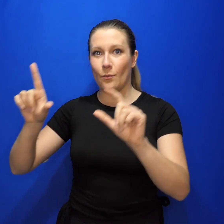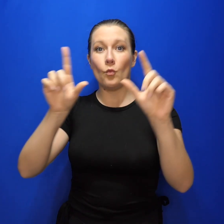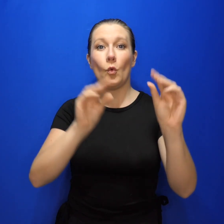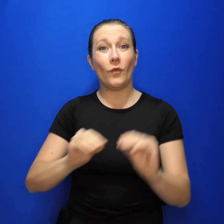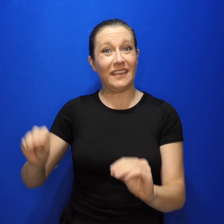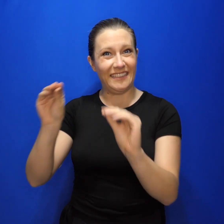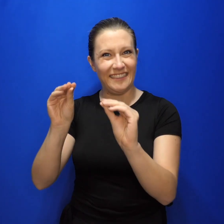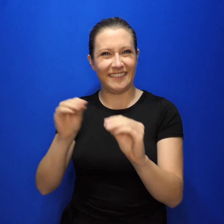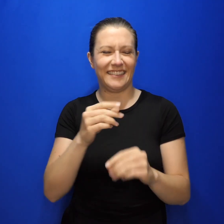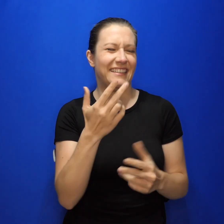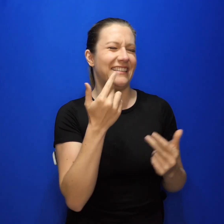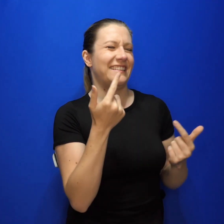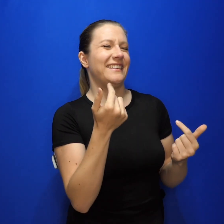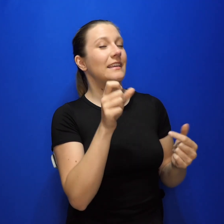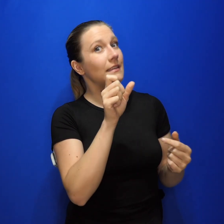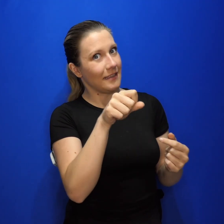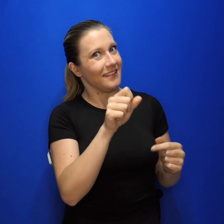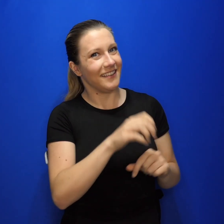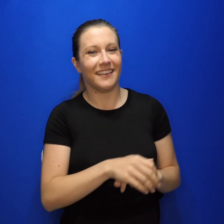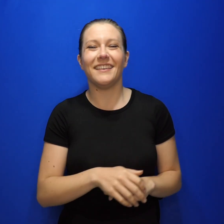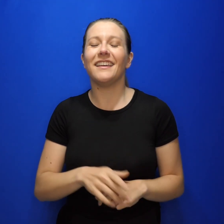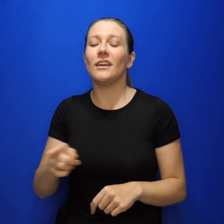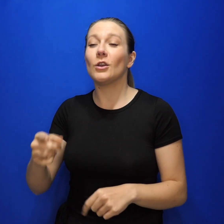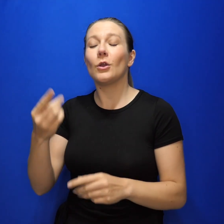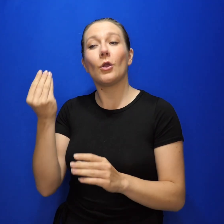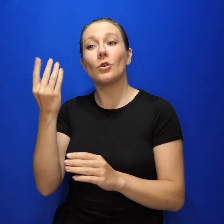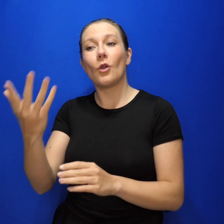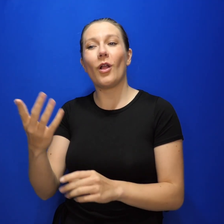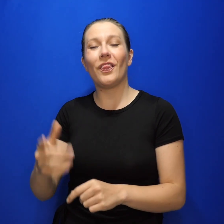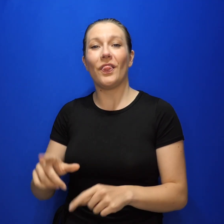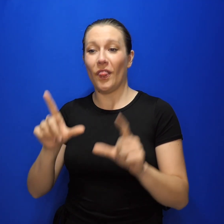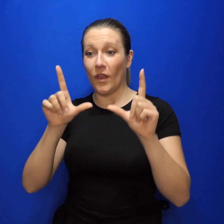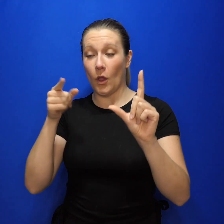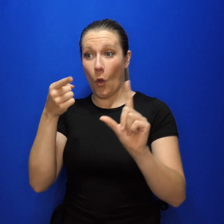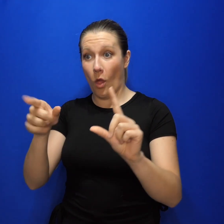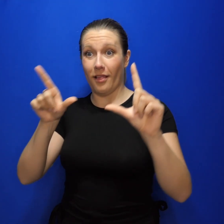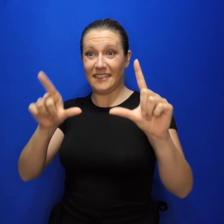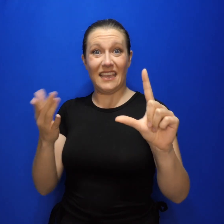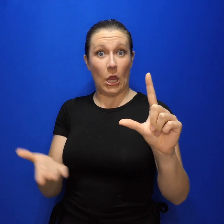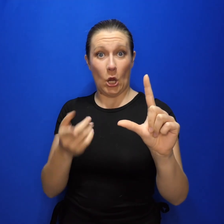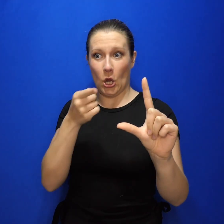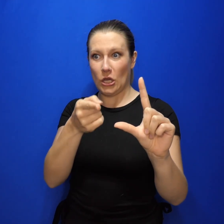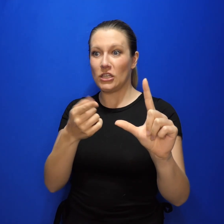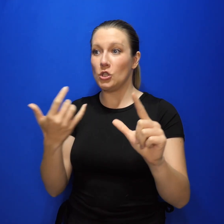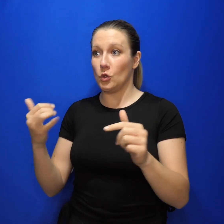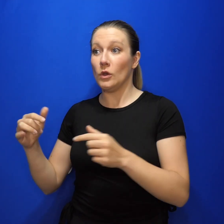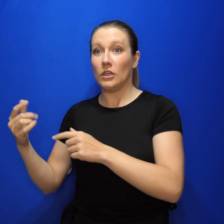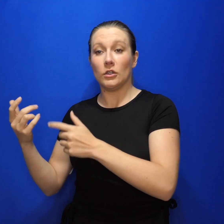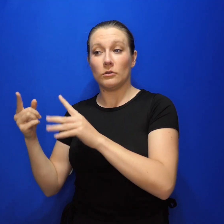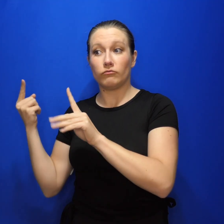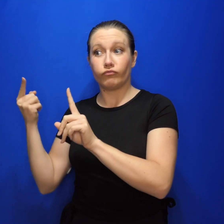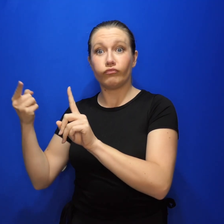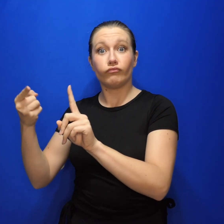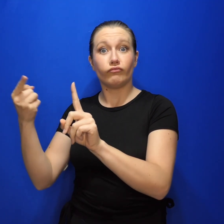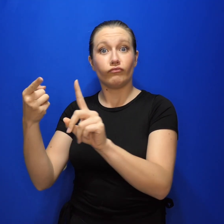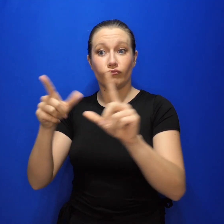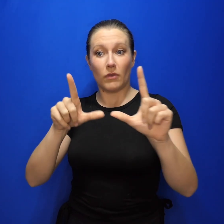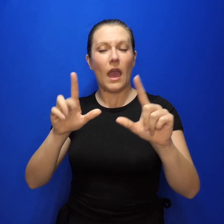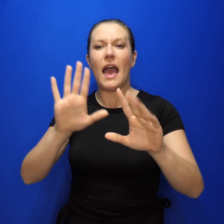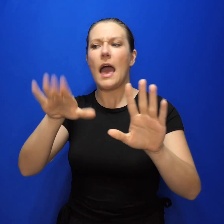So, yes. Yeah. So you're told that the goal is here, and then you start working towards that goal, and someone comes in and goes, no, the